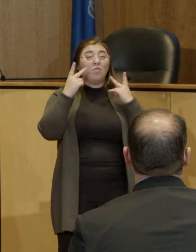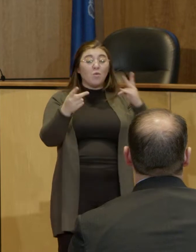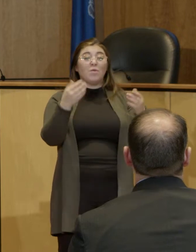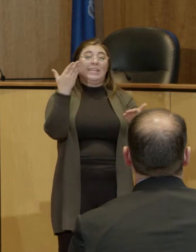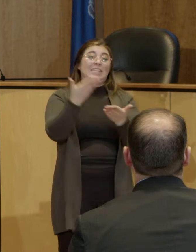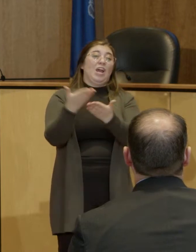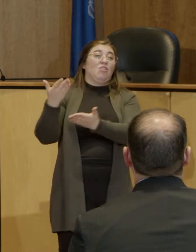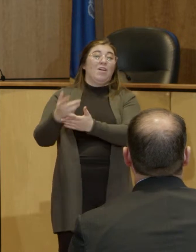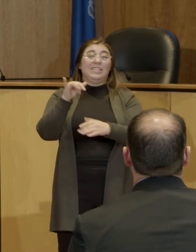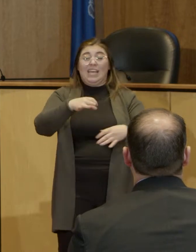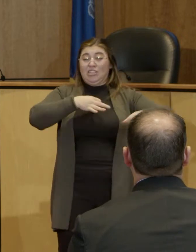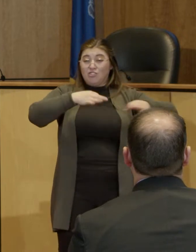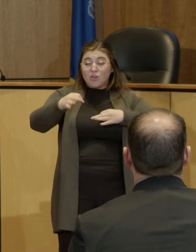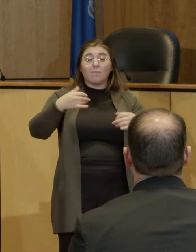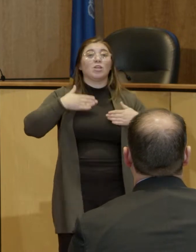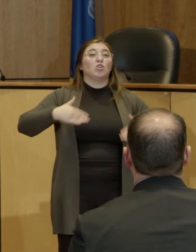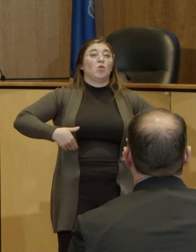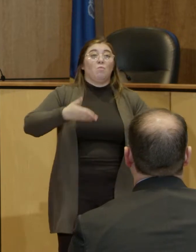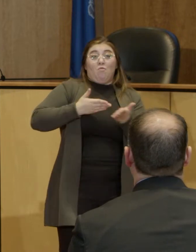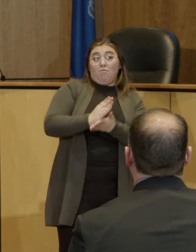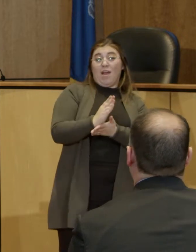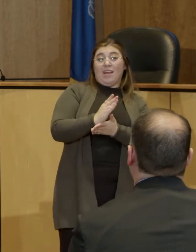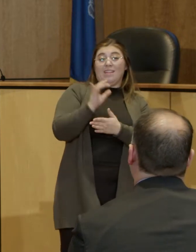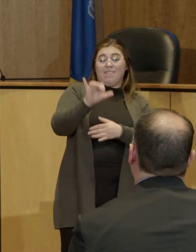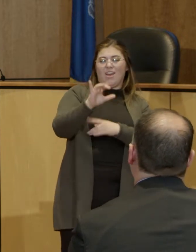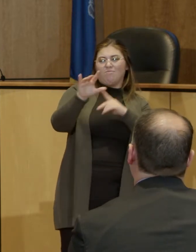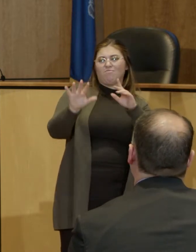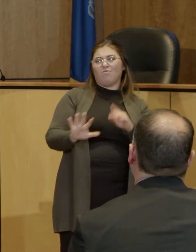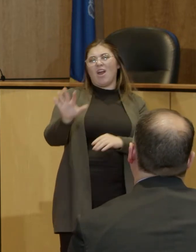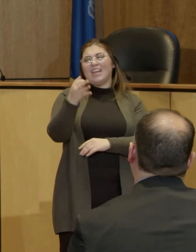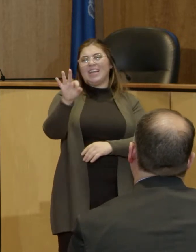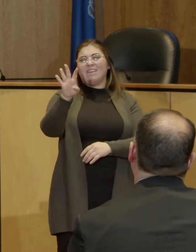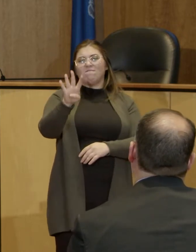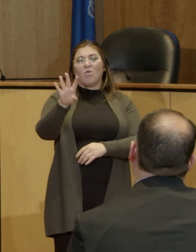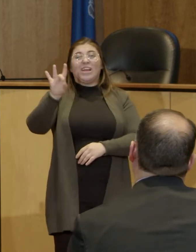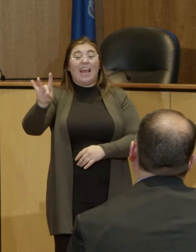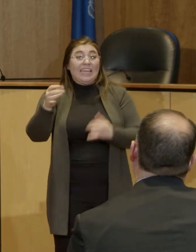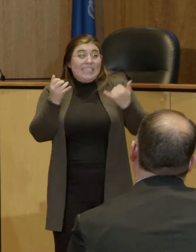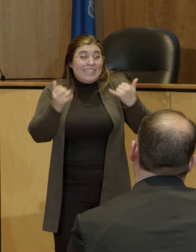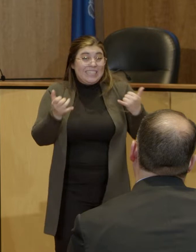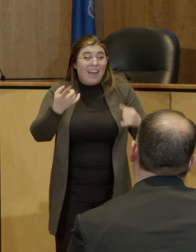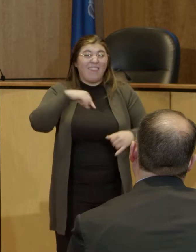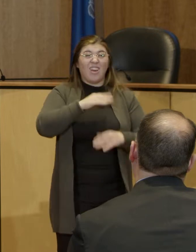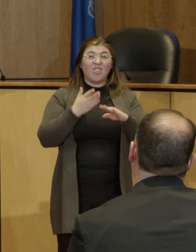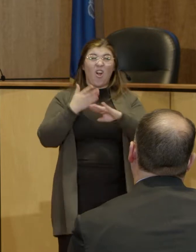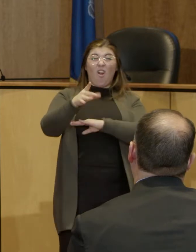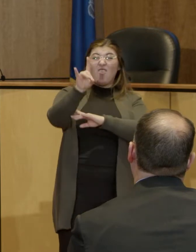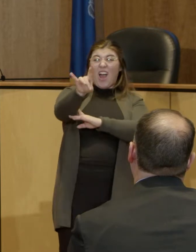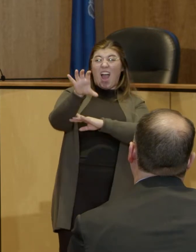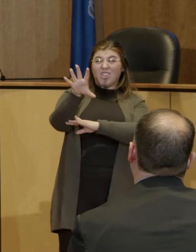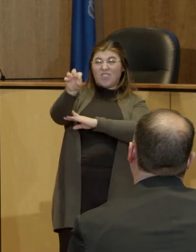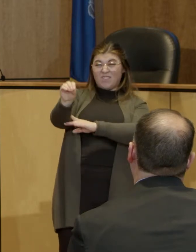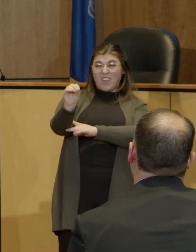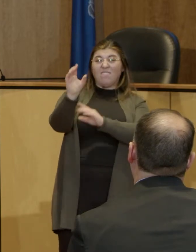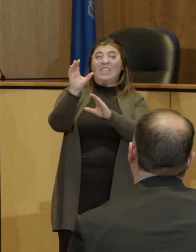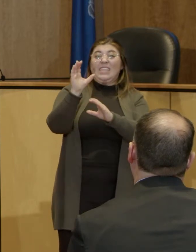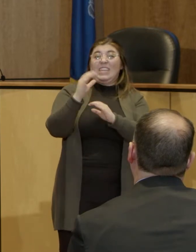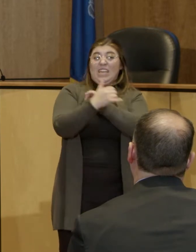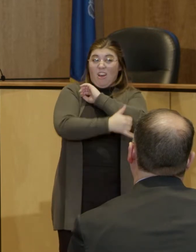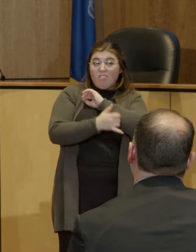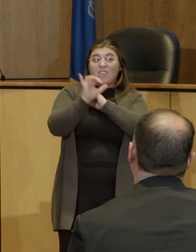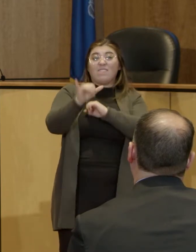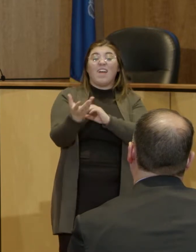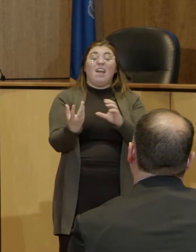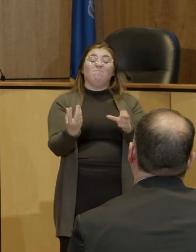that inscribes it as human right is in 1948. Today, there's over 150 countries that have